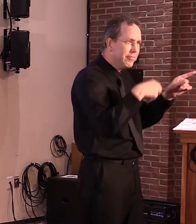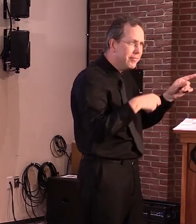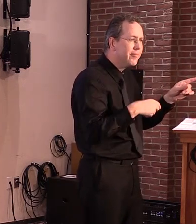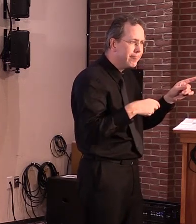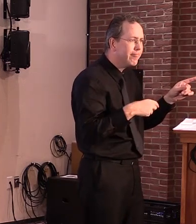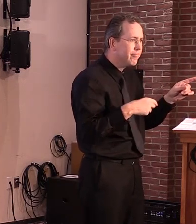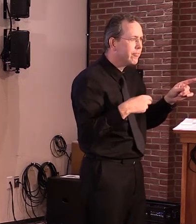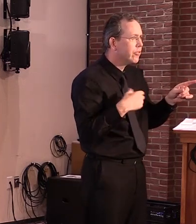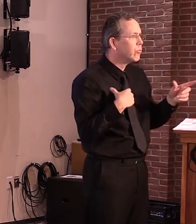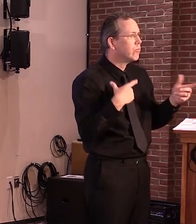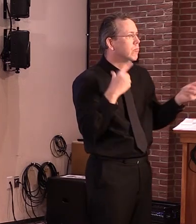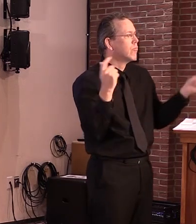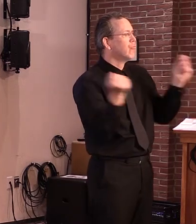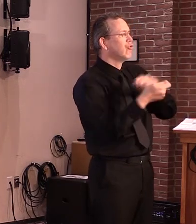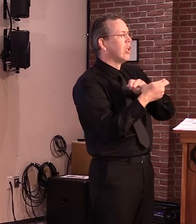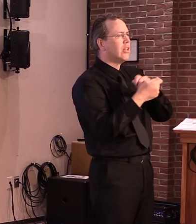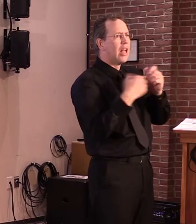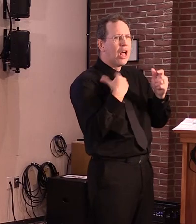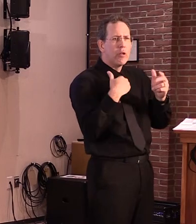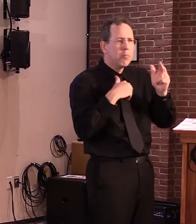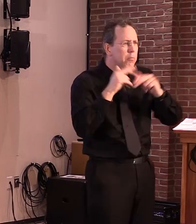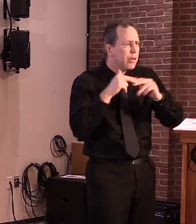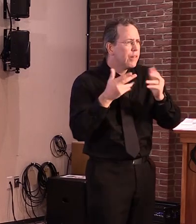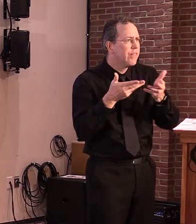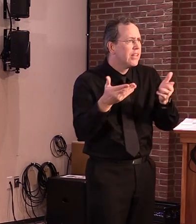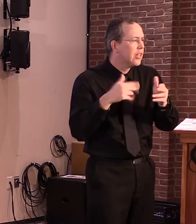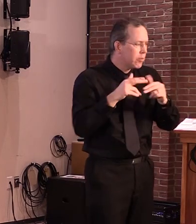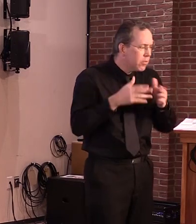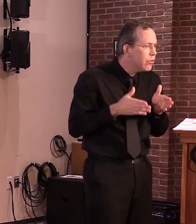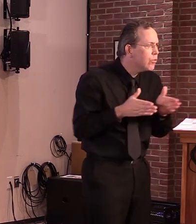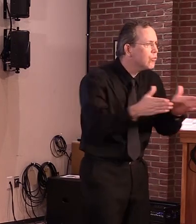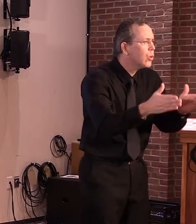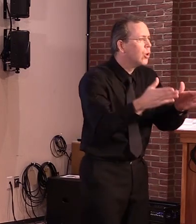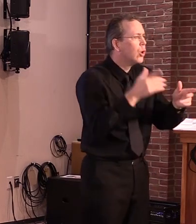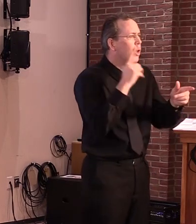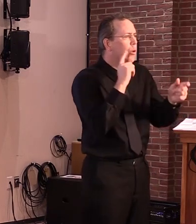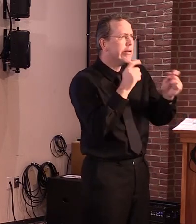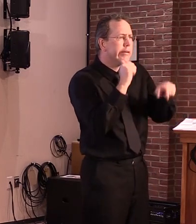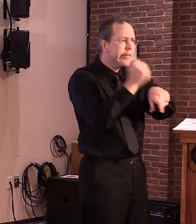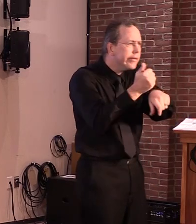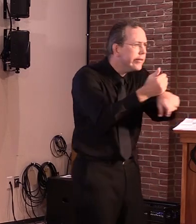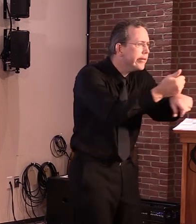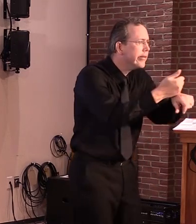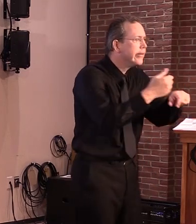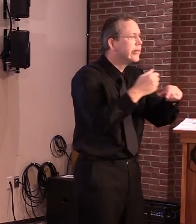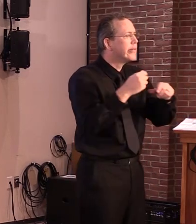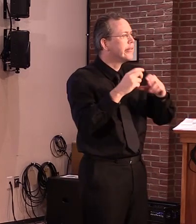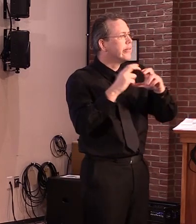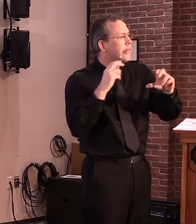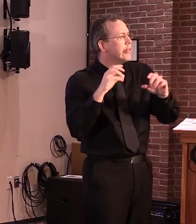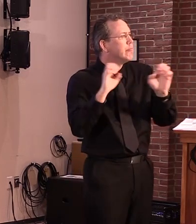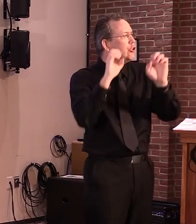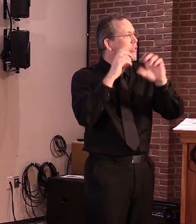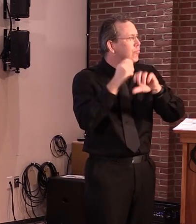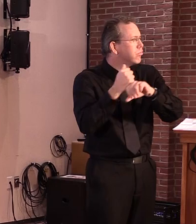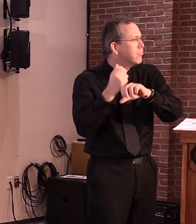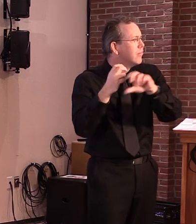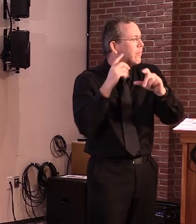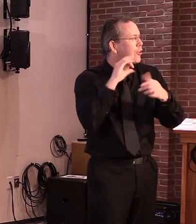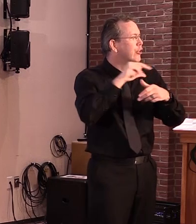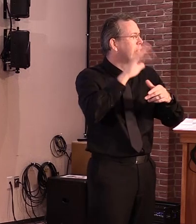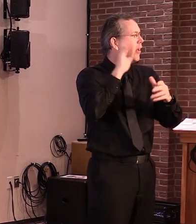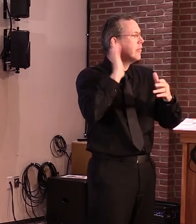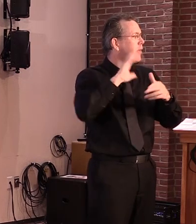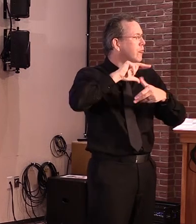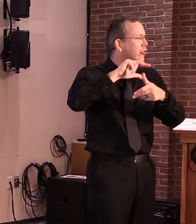culverts and things like that. And I wonder whether it is too early to start looking at the